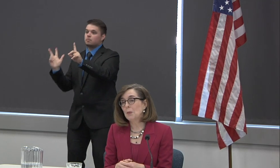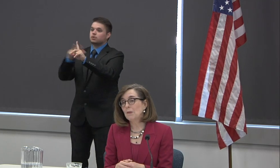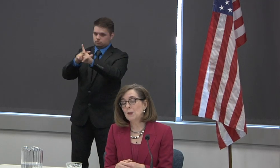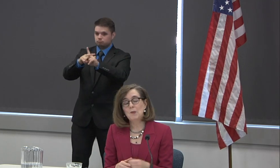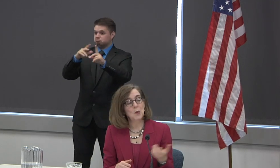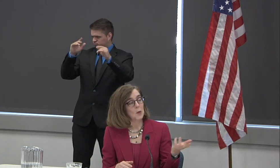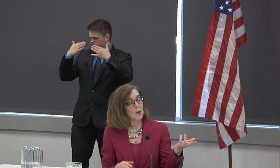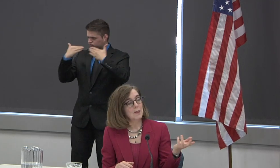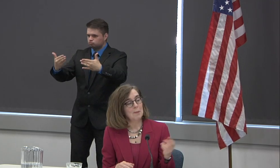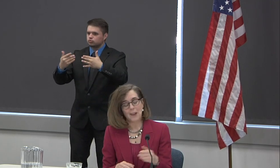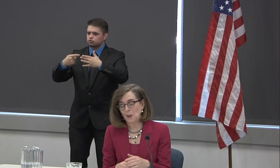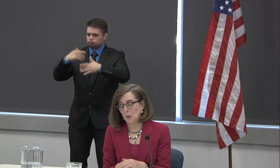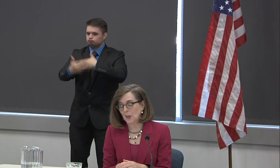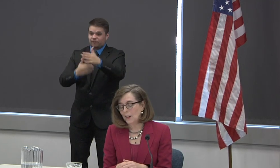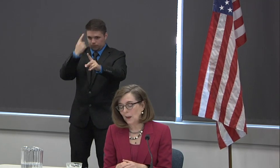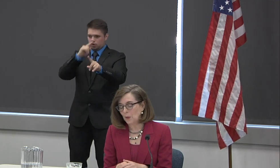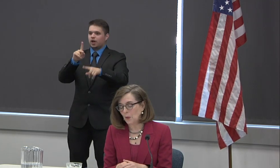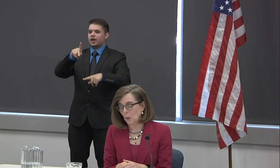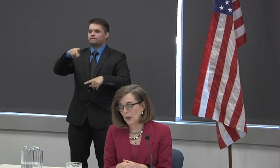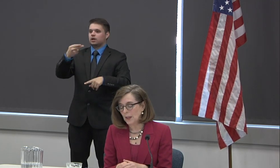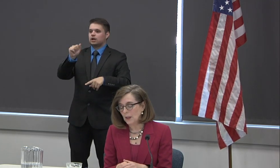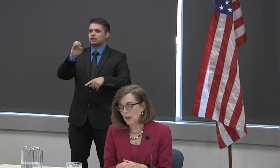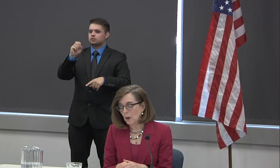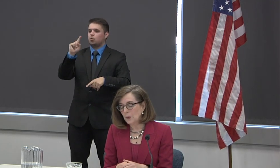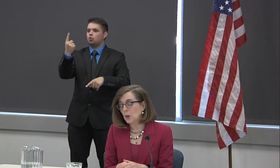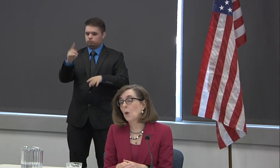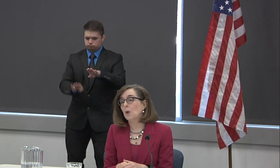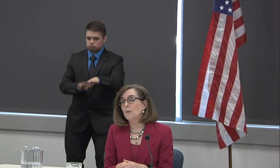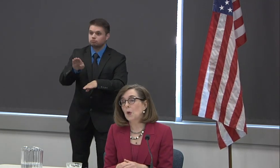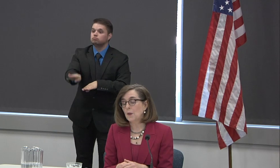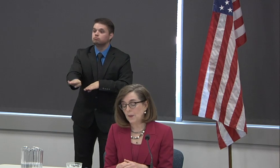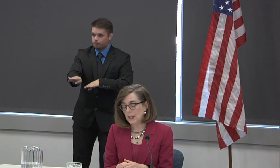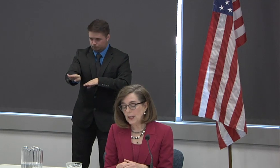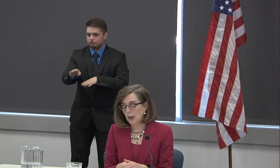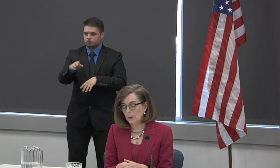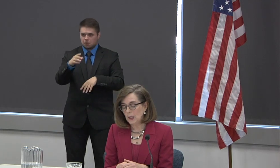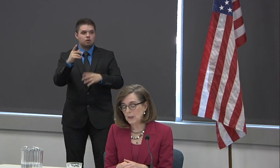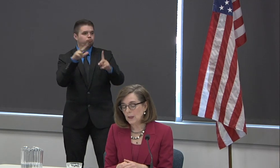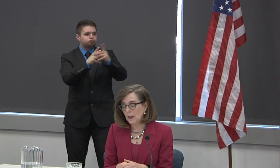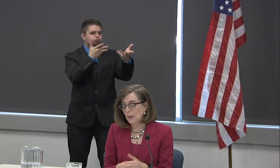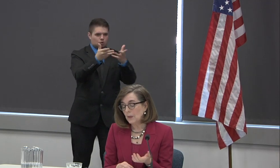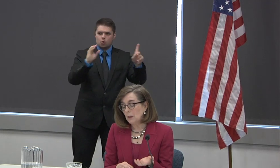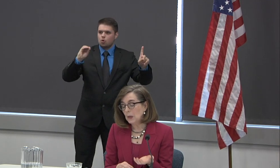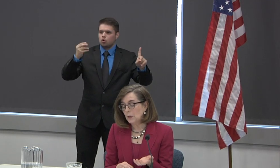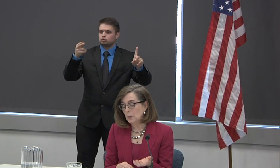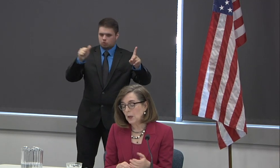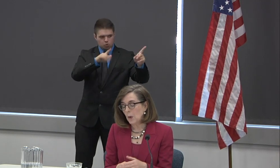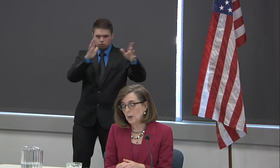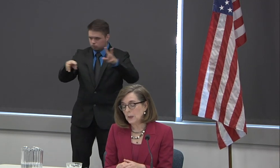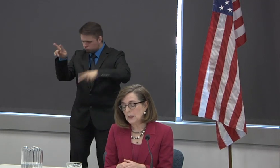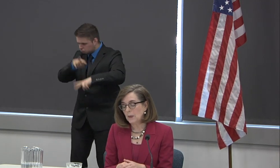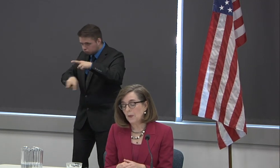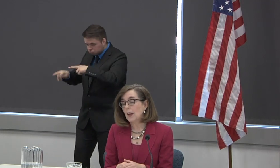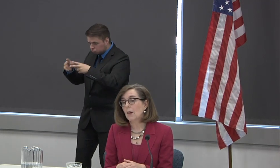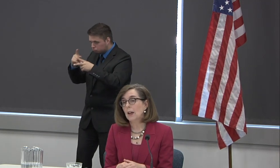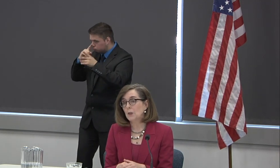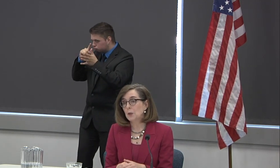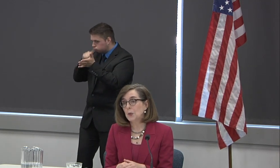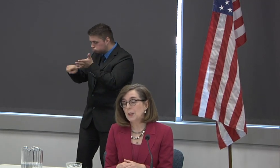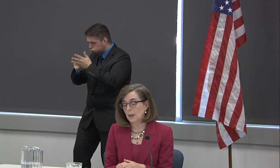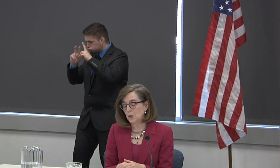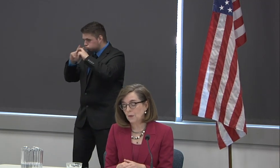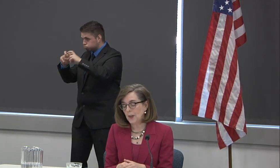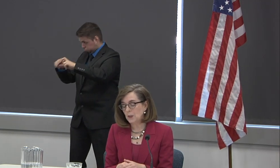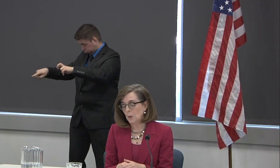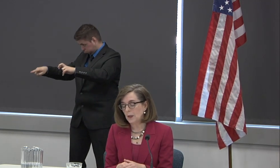be reviewed quickly by the Oregon Health Authority with the goal of notifying counties that they meet the requirements that they are eligible to